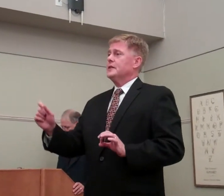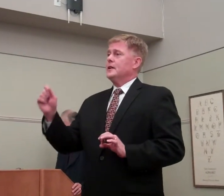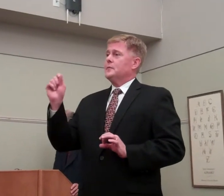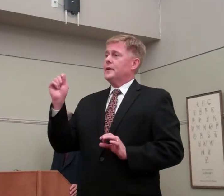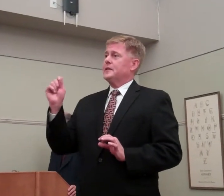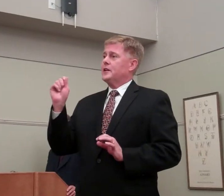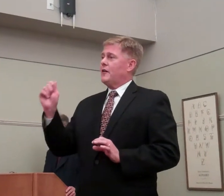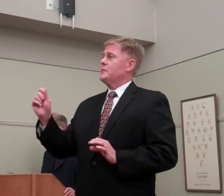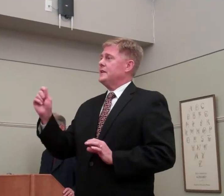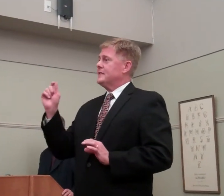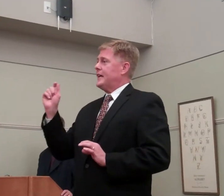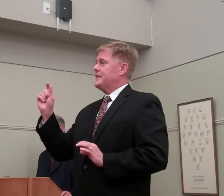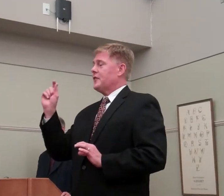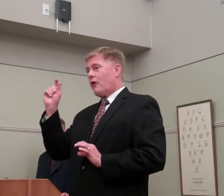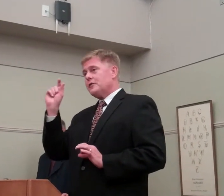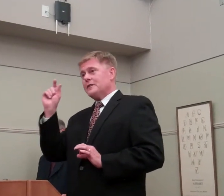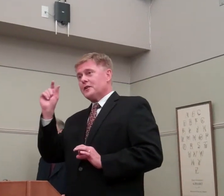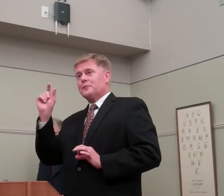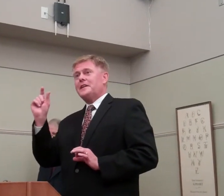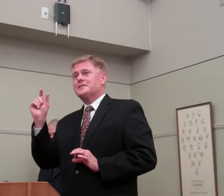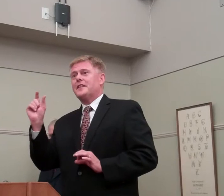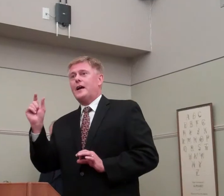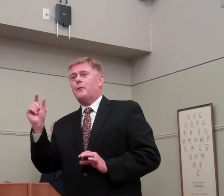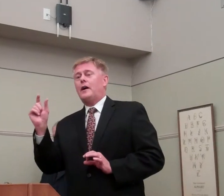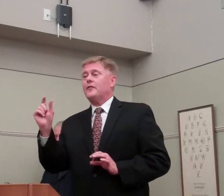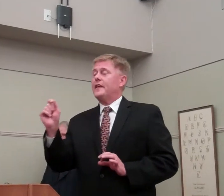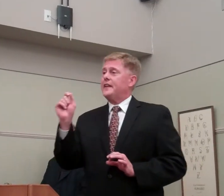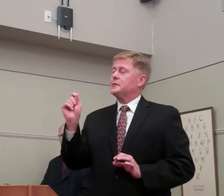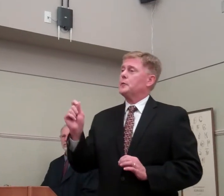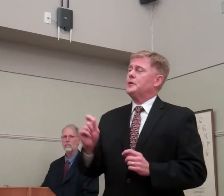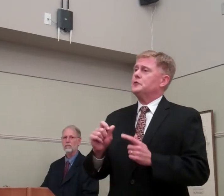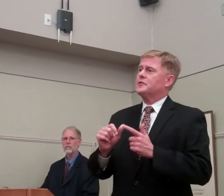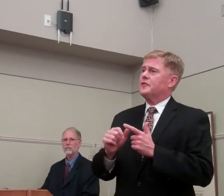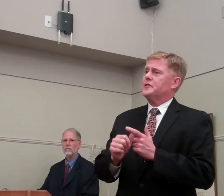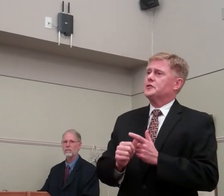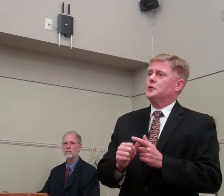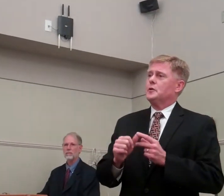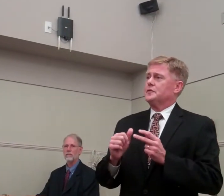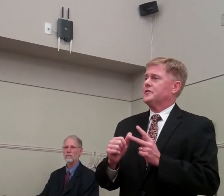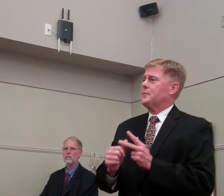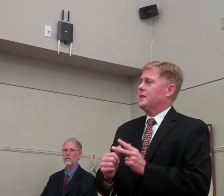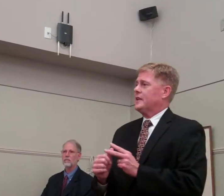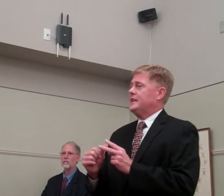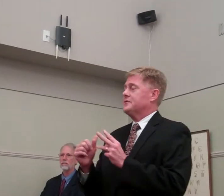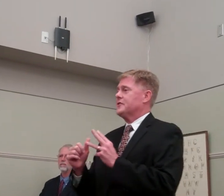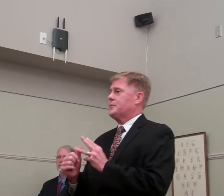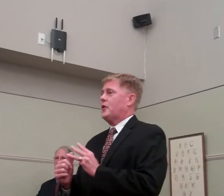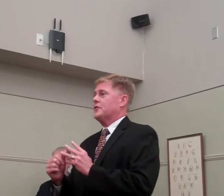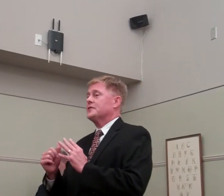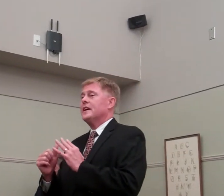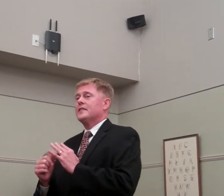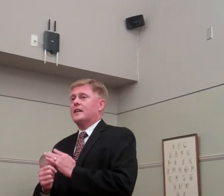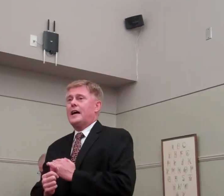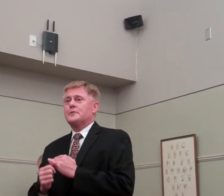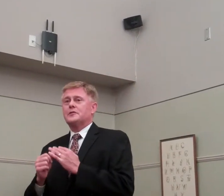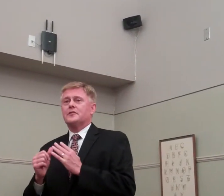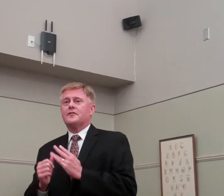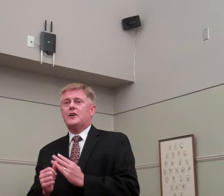but the government takes our little piece of that wealth and that's what we use to fund the schools, the police, the parks, the libraries, the fire